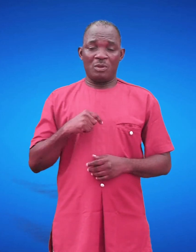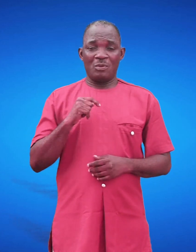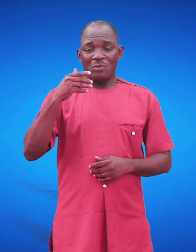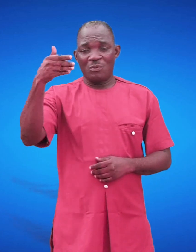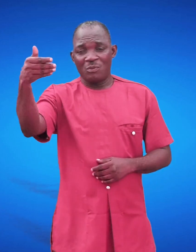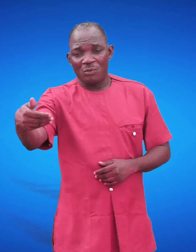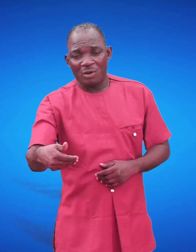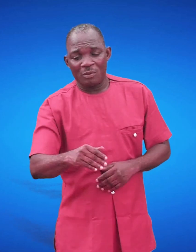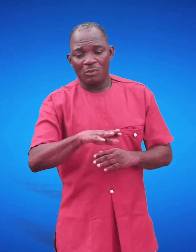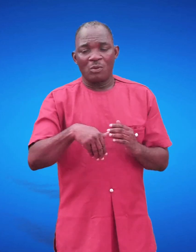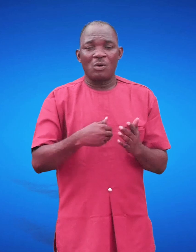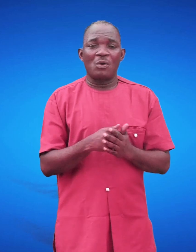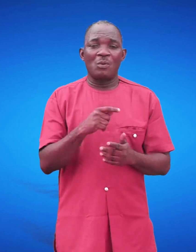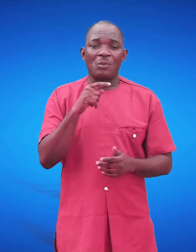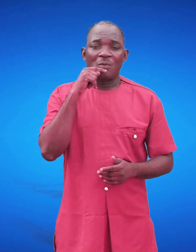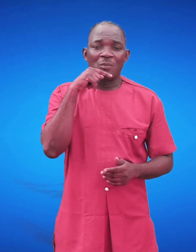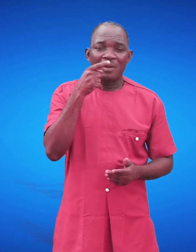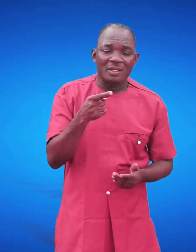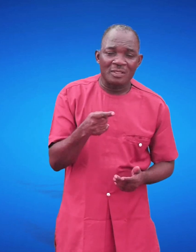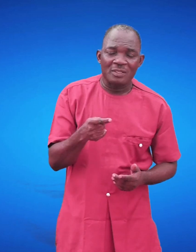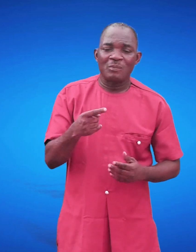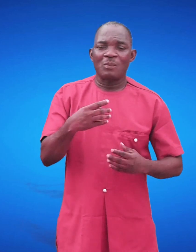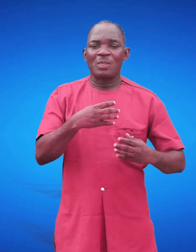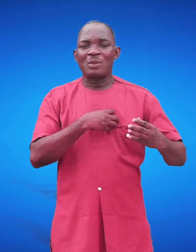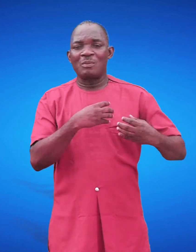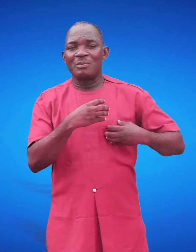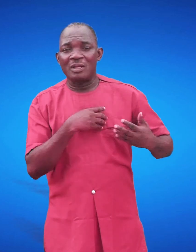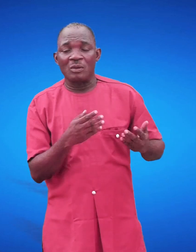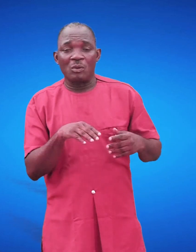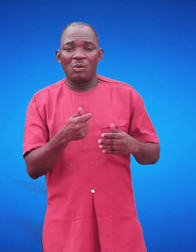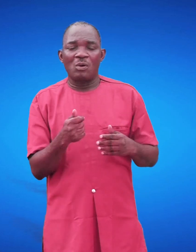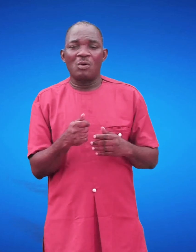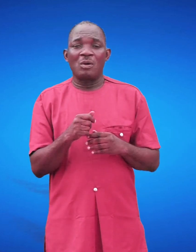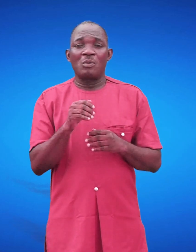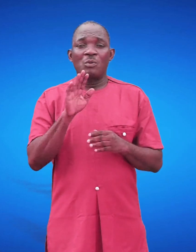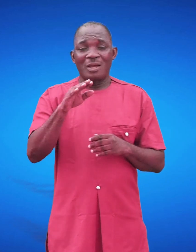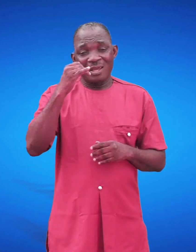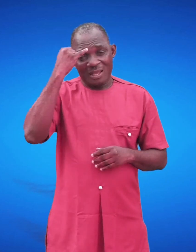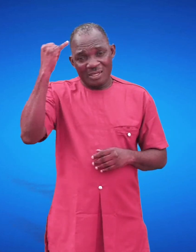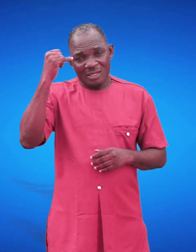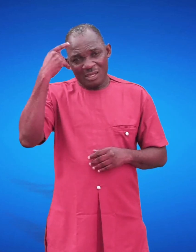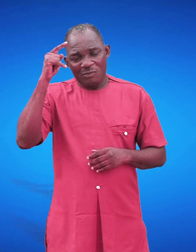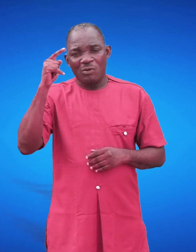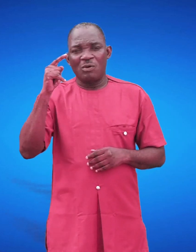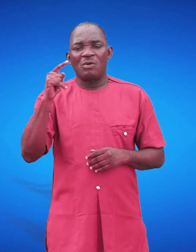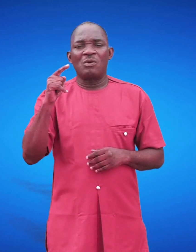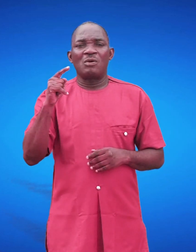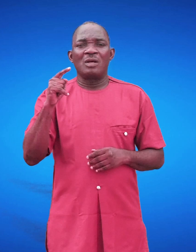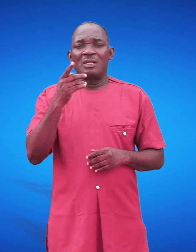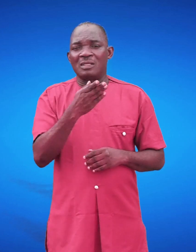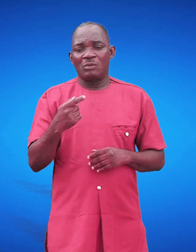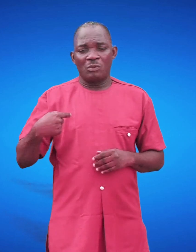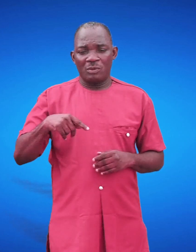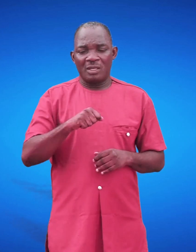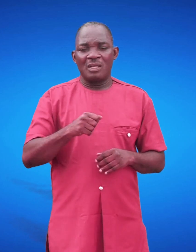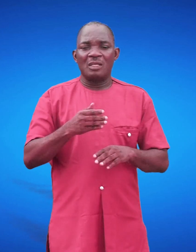all comments, complaints, or ideas for things we could improve.